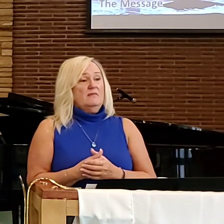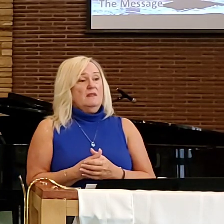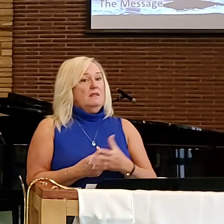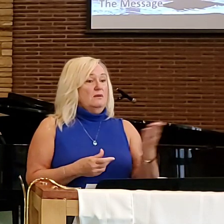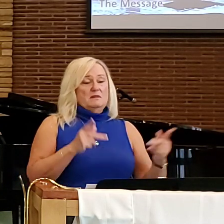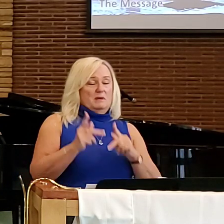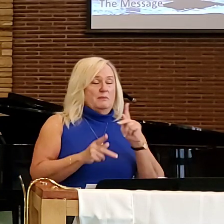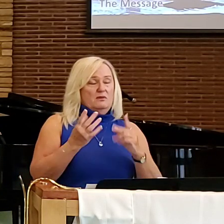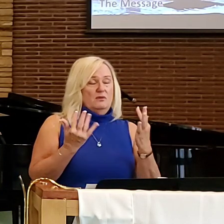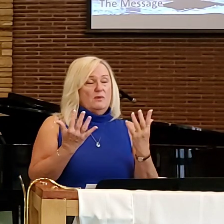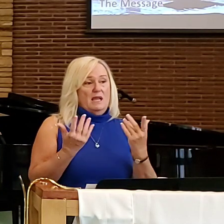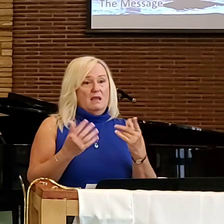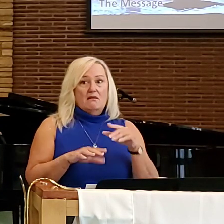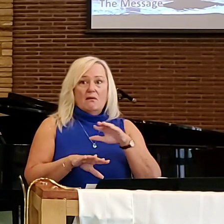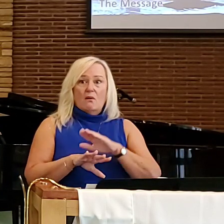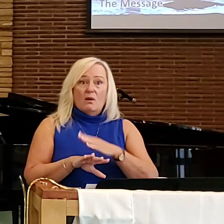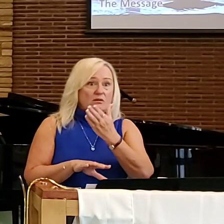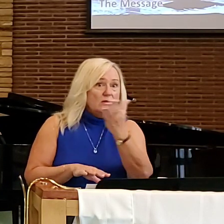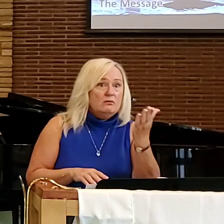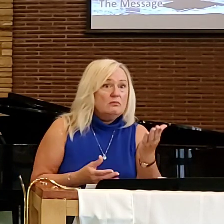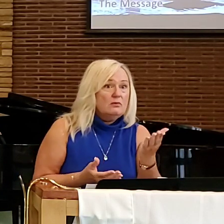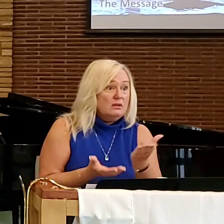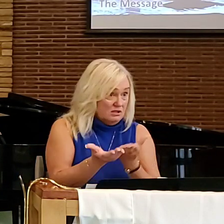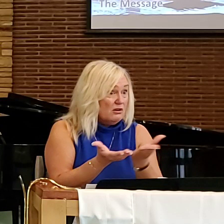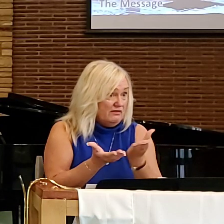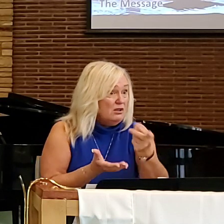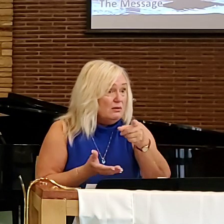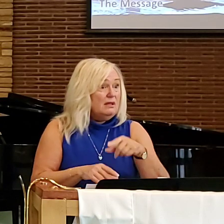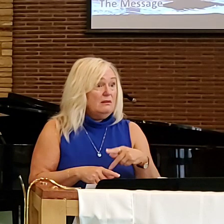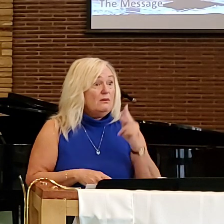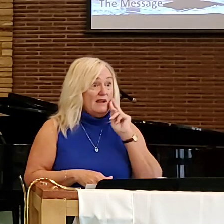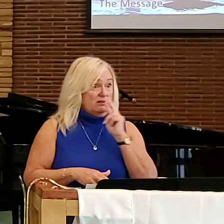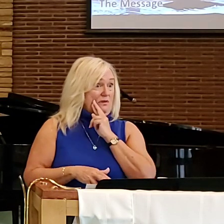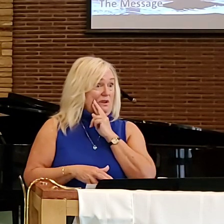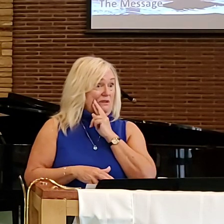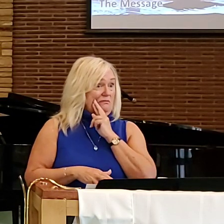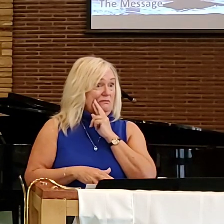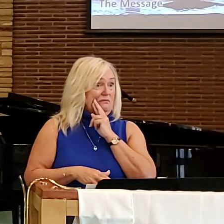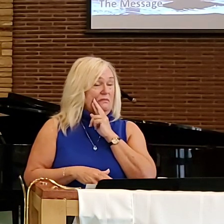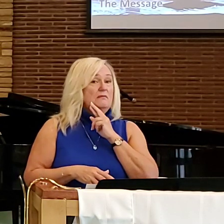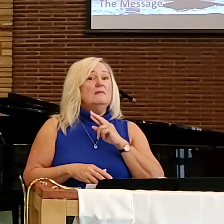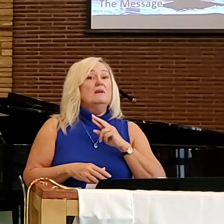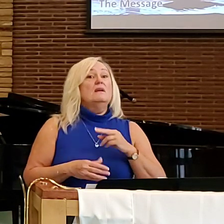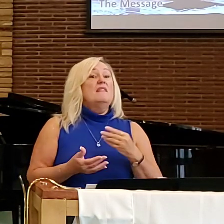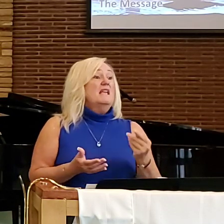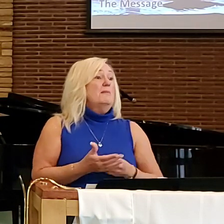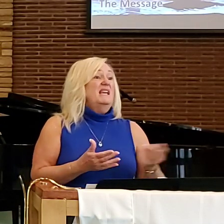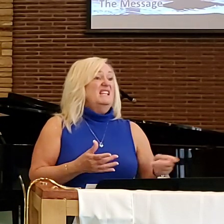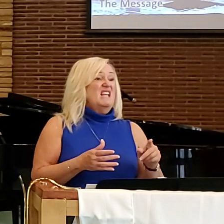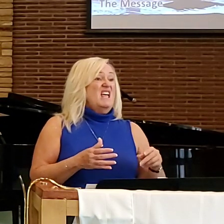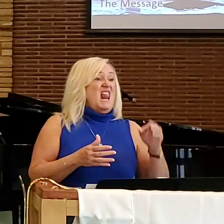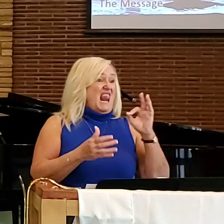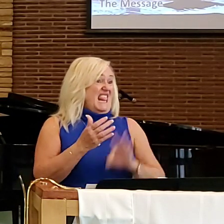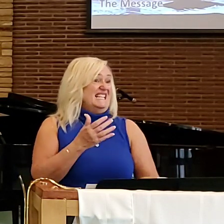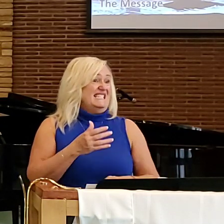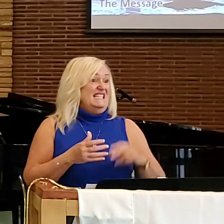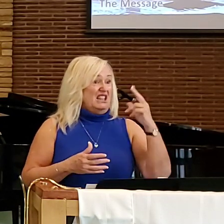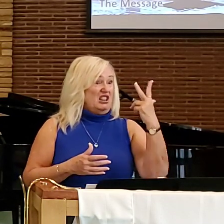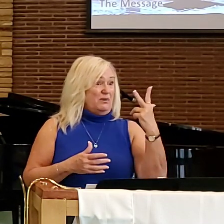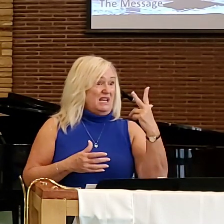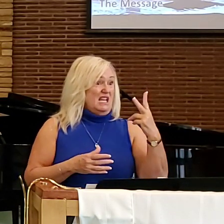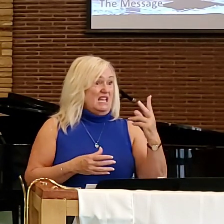Those people that wait on you in the restaurants, they've been paid less than $3 an hour for the